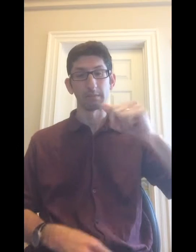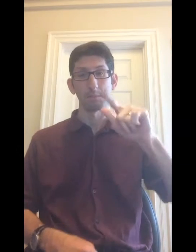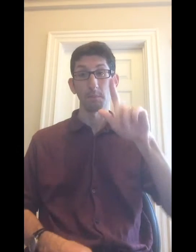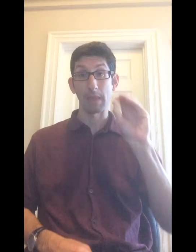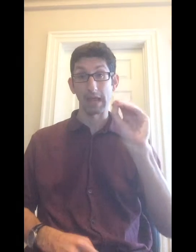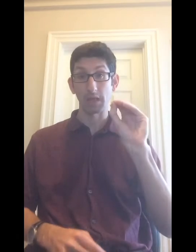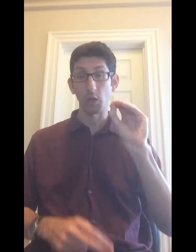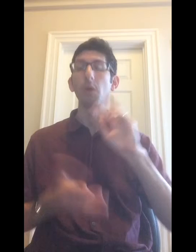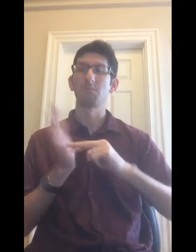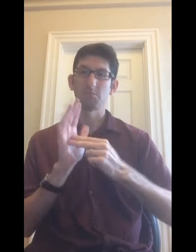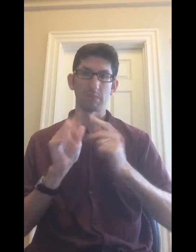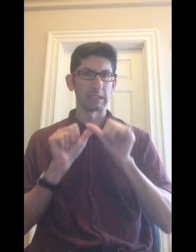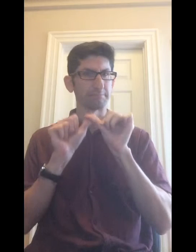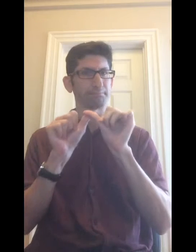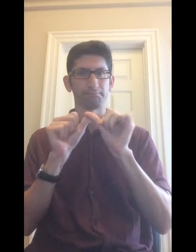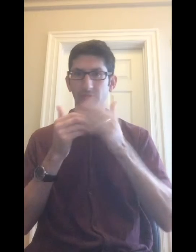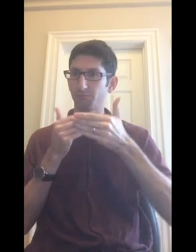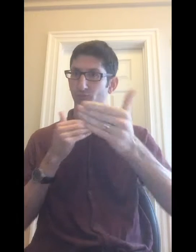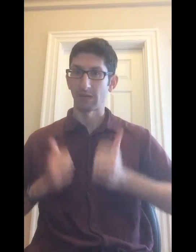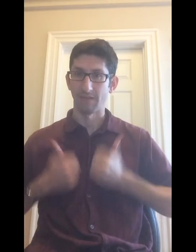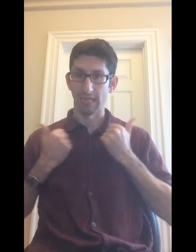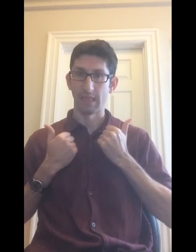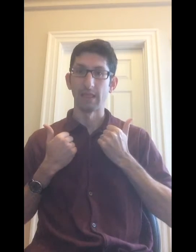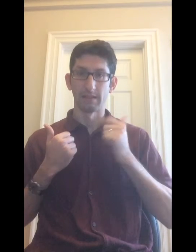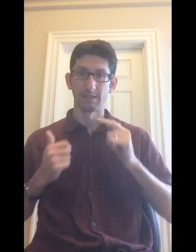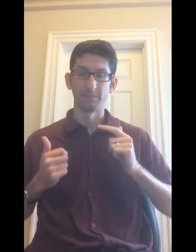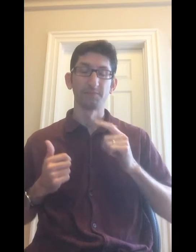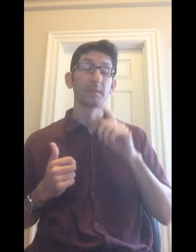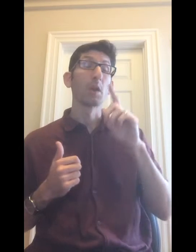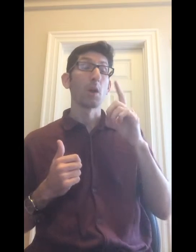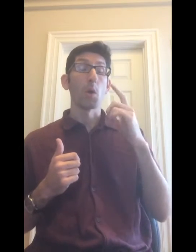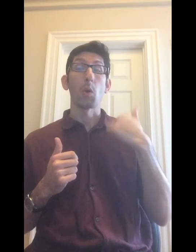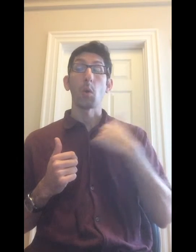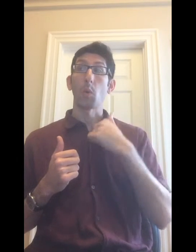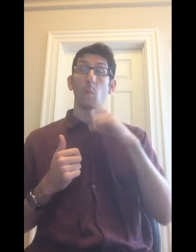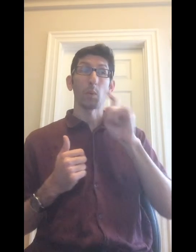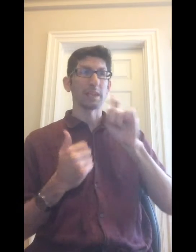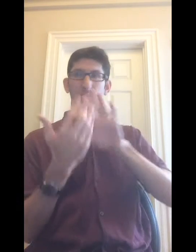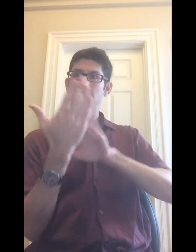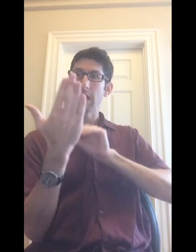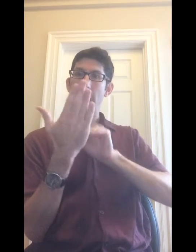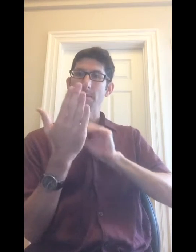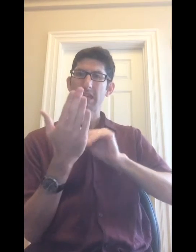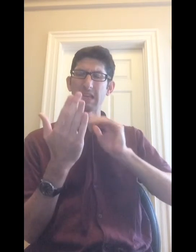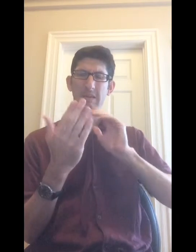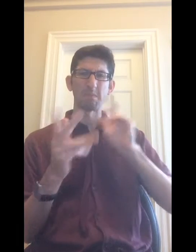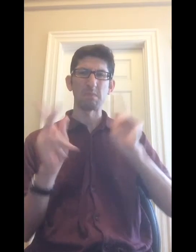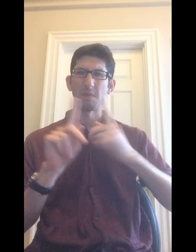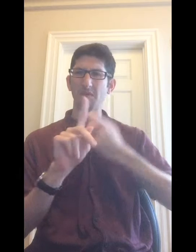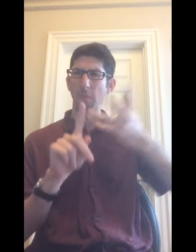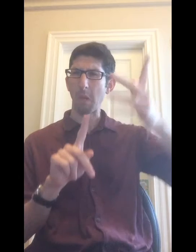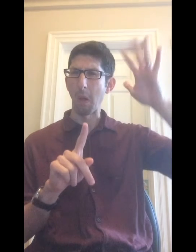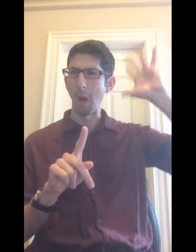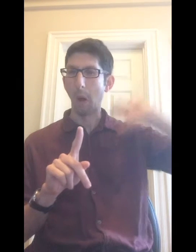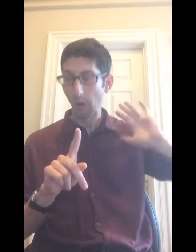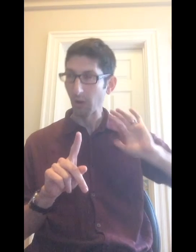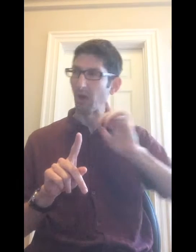lifestyle. It's the idea that we should try to emulate the way that our ancestors ate and engaged in the type